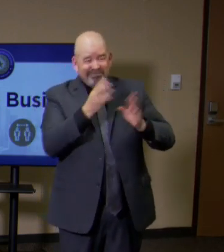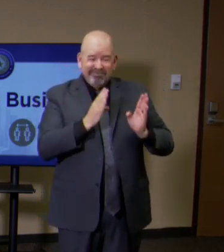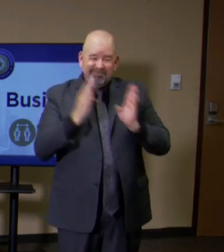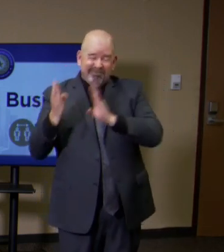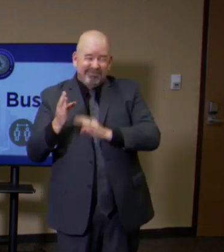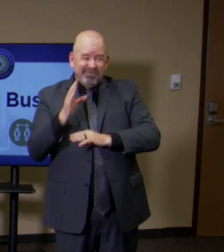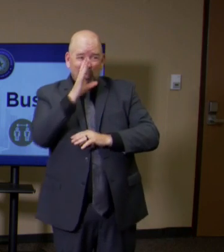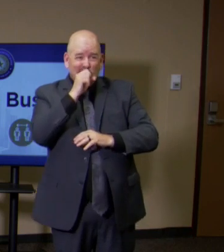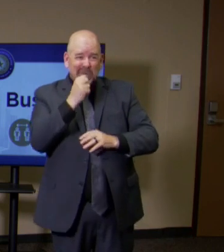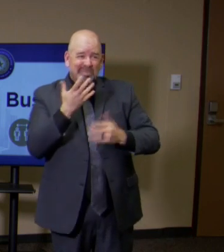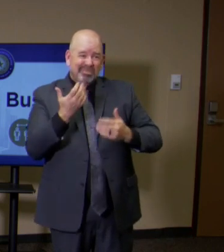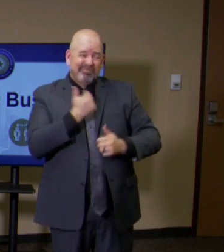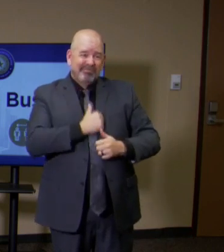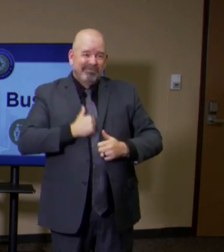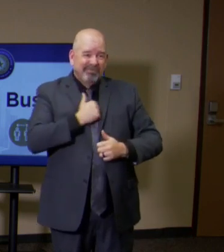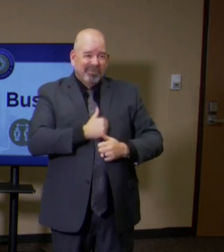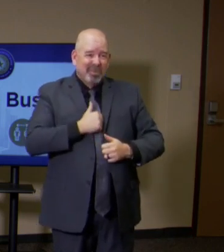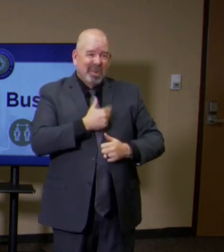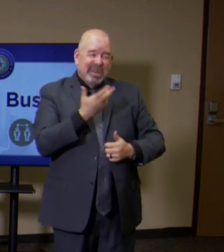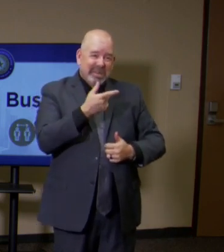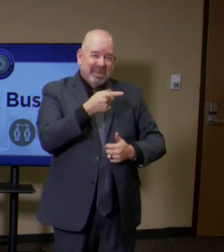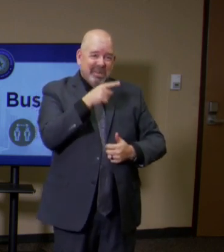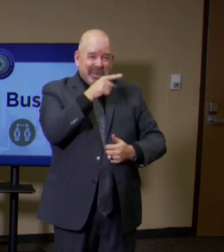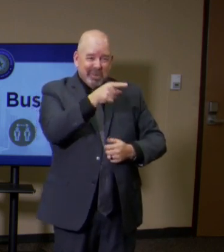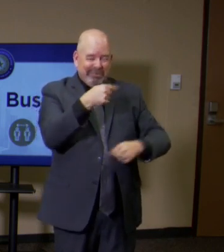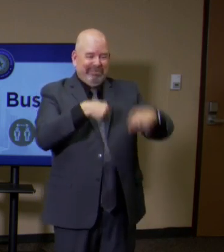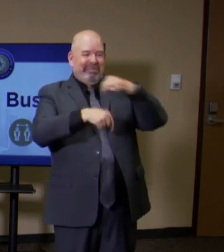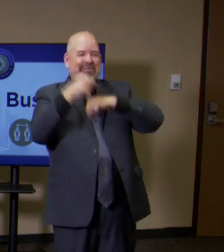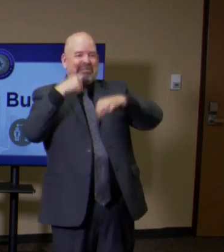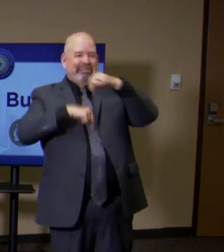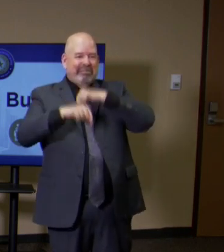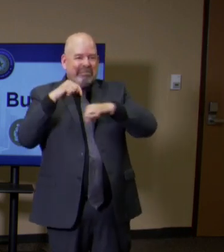yank that down, we'll put it back up just as soon as we get back to yellow.